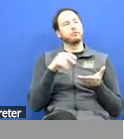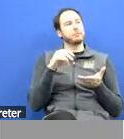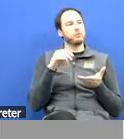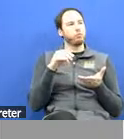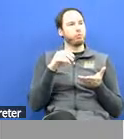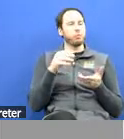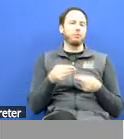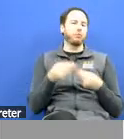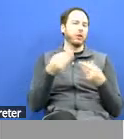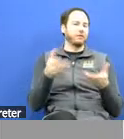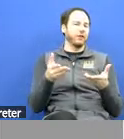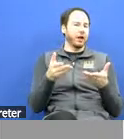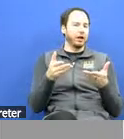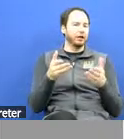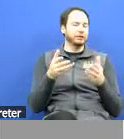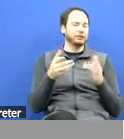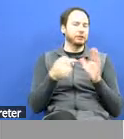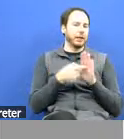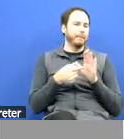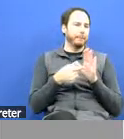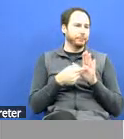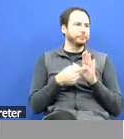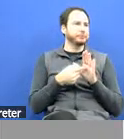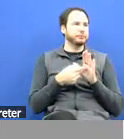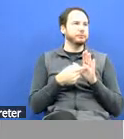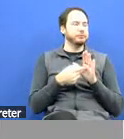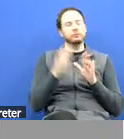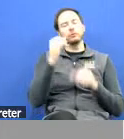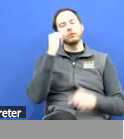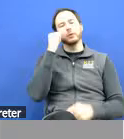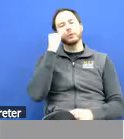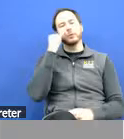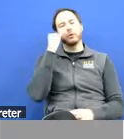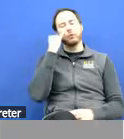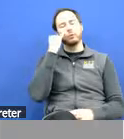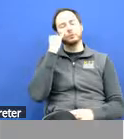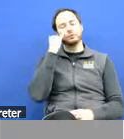just to give some samples. Let's say you're